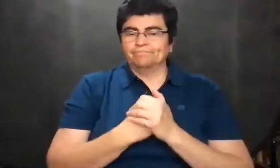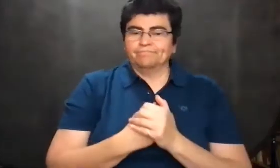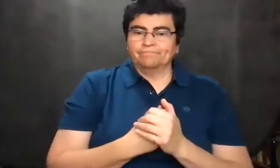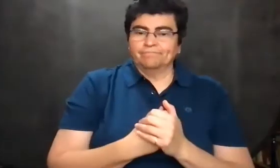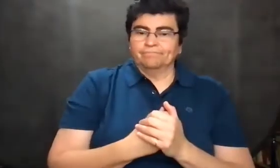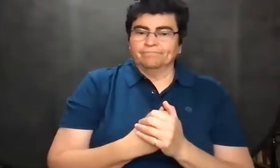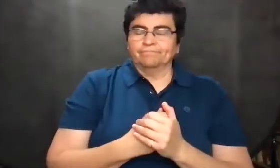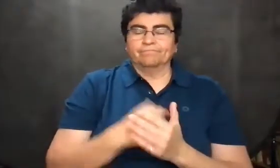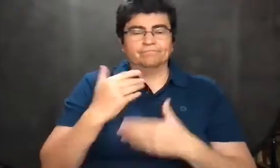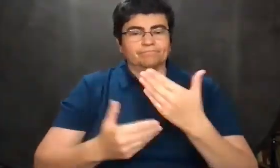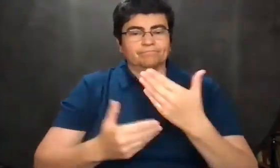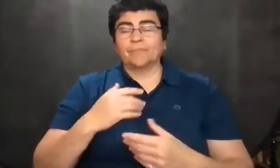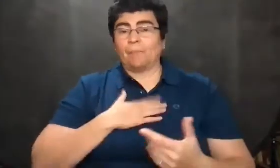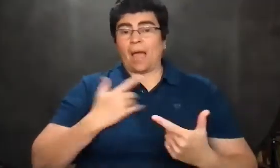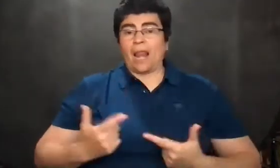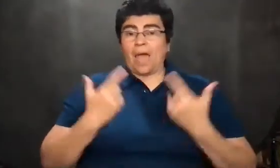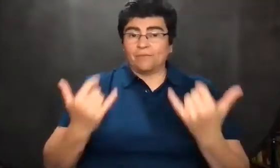little bit about my life today.